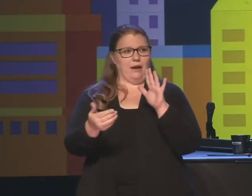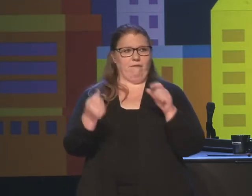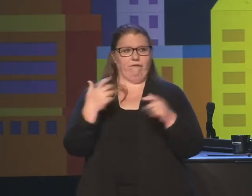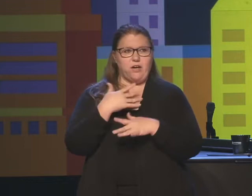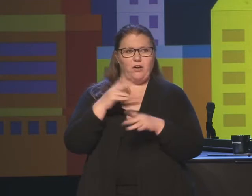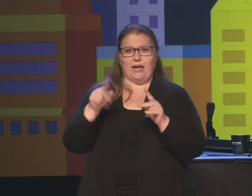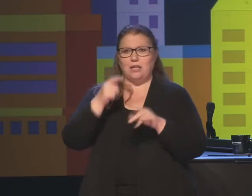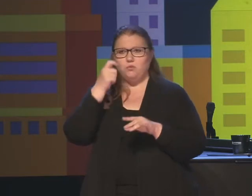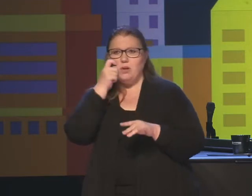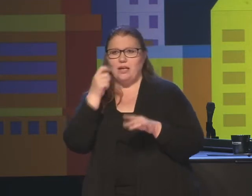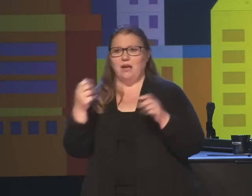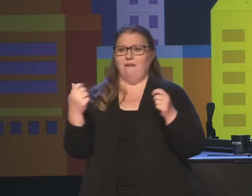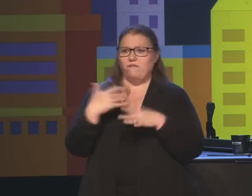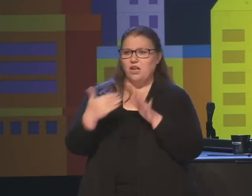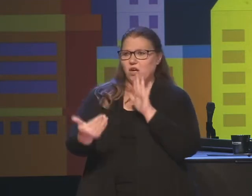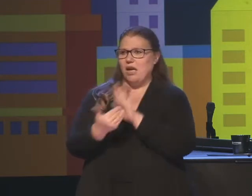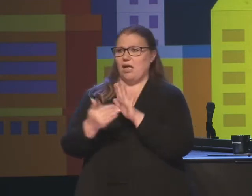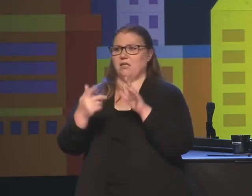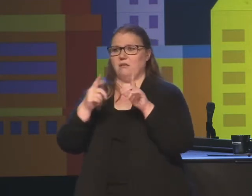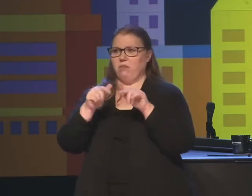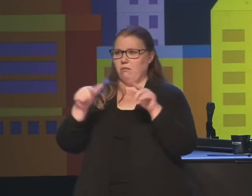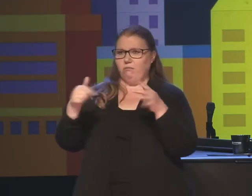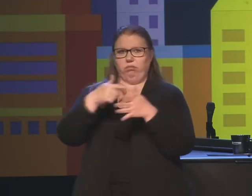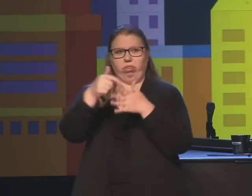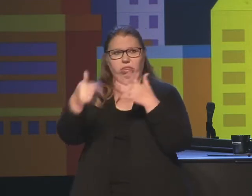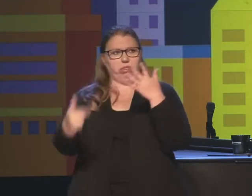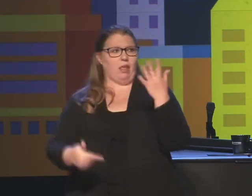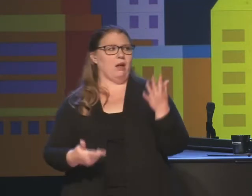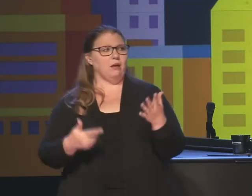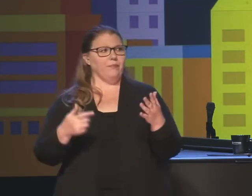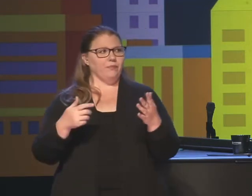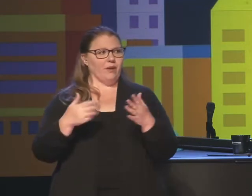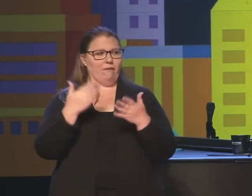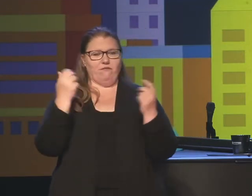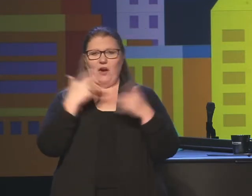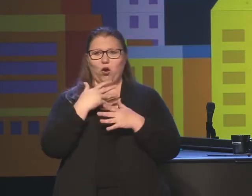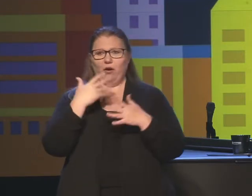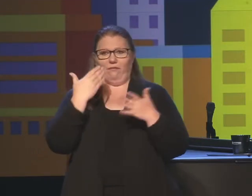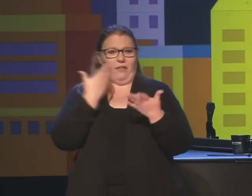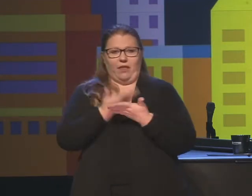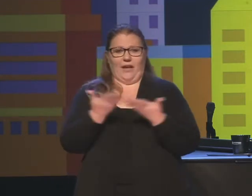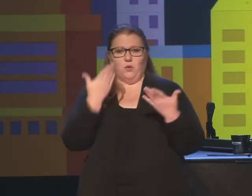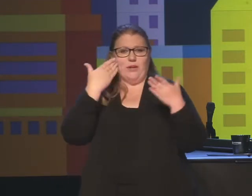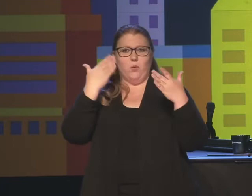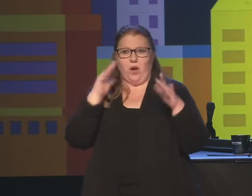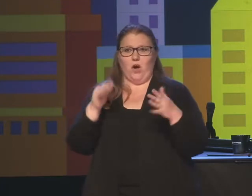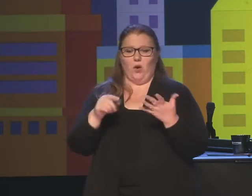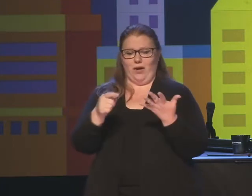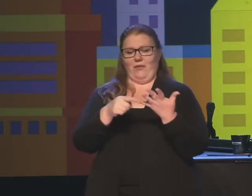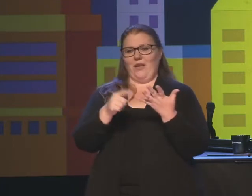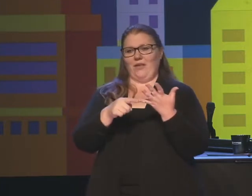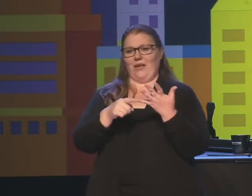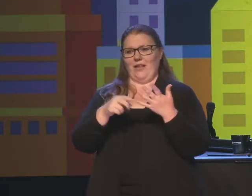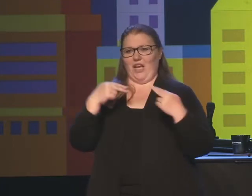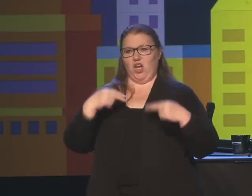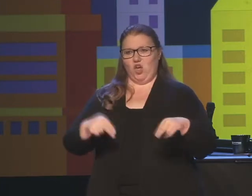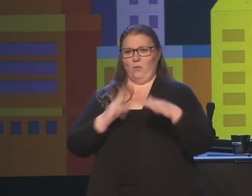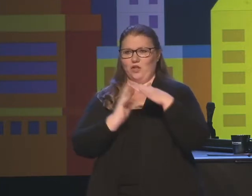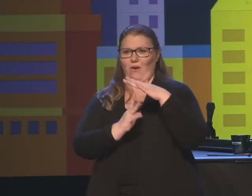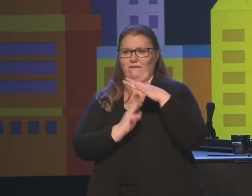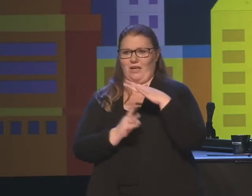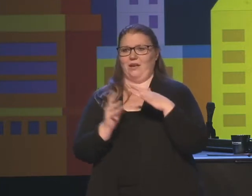with peacemaking efforts. And then finally, human trafficking. Those five unacceptables, right? So that's what we're doing as a gathered